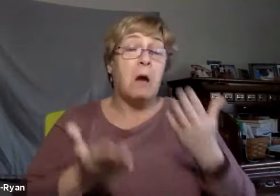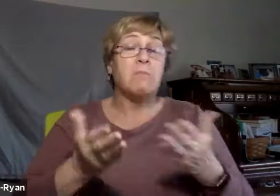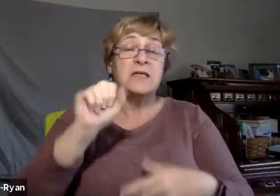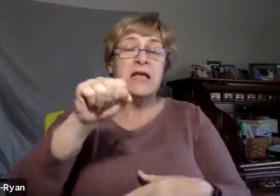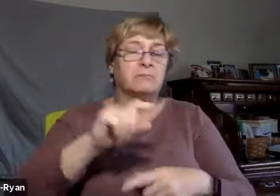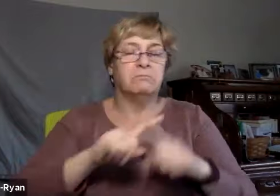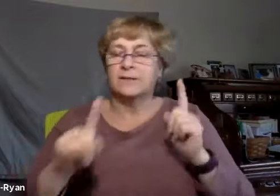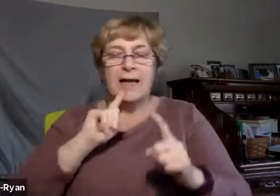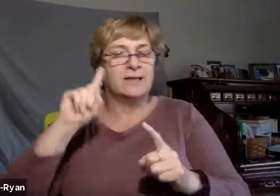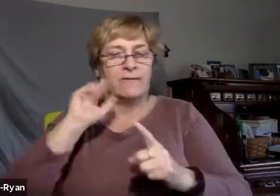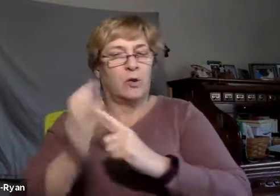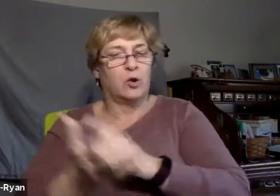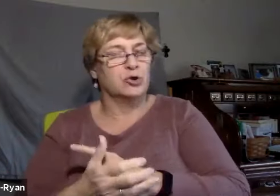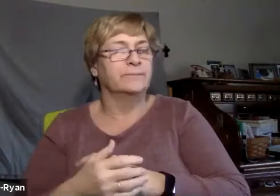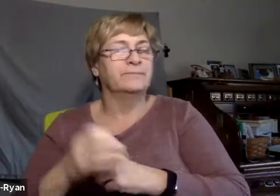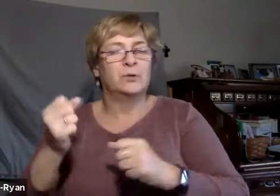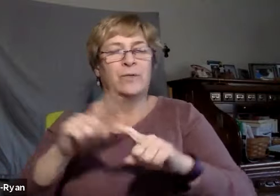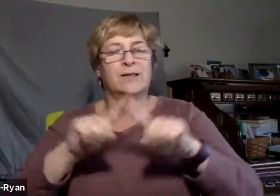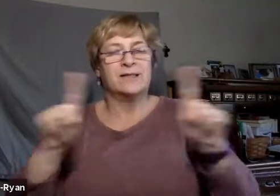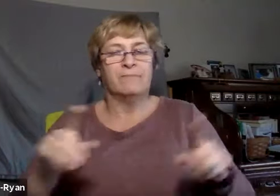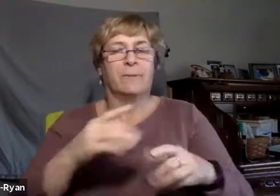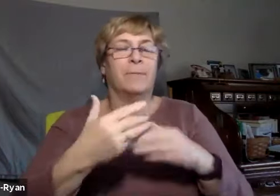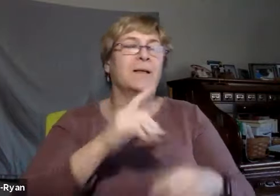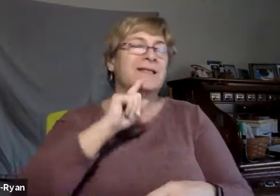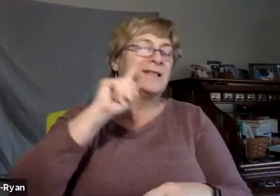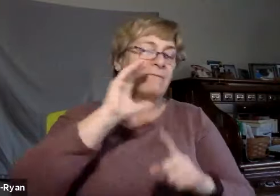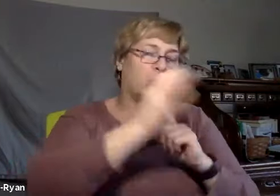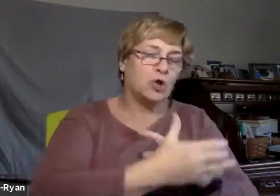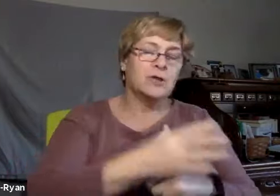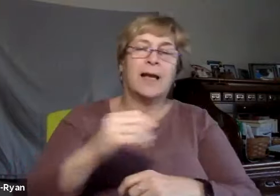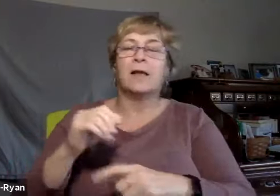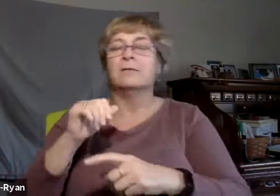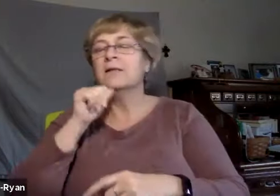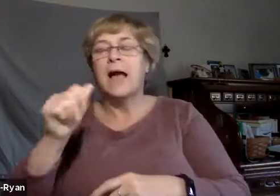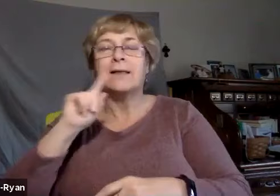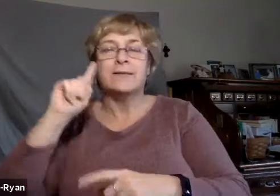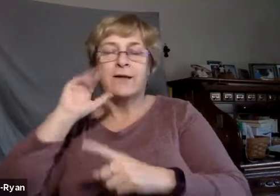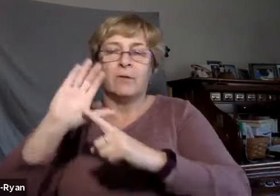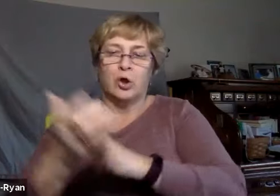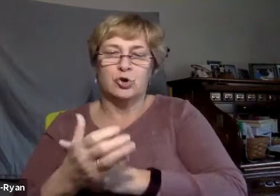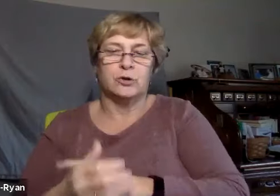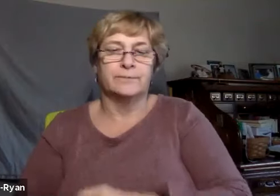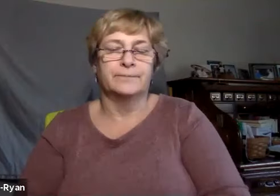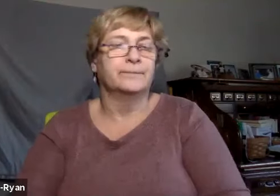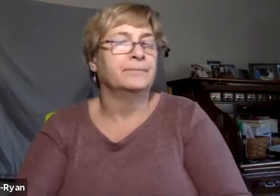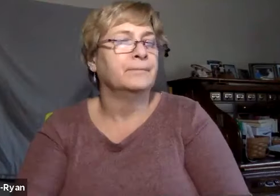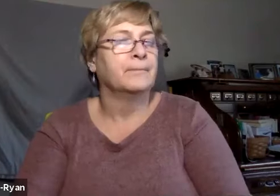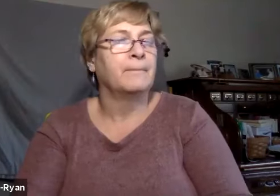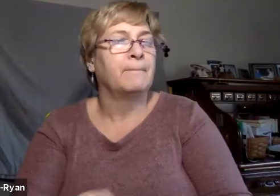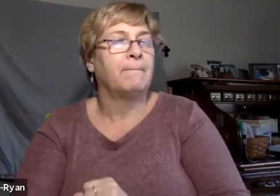culture. Maybe she would be able to sign with members of the deaf community, but she did not associate herself or